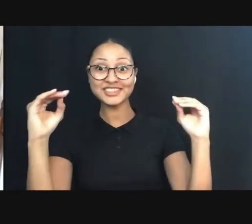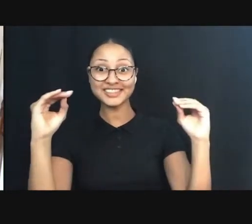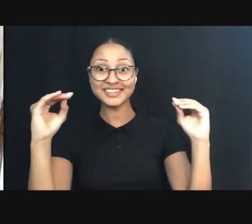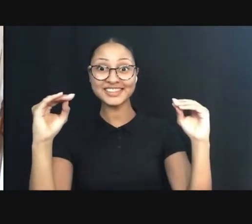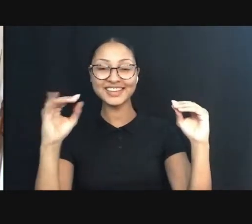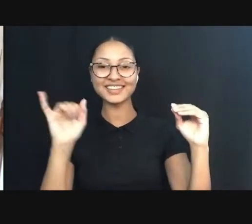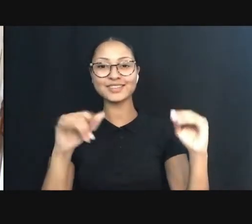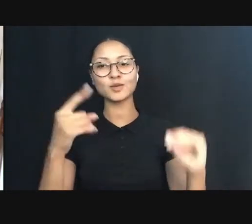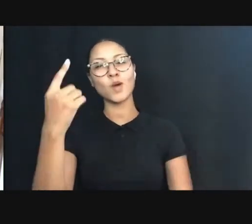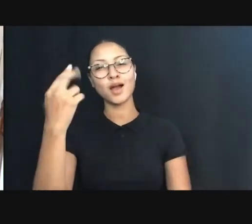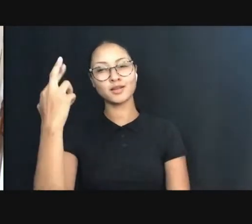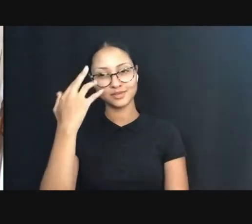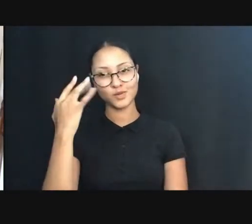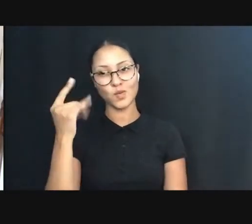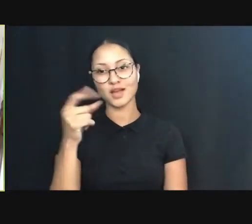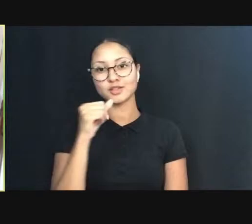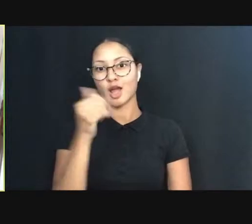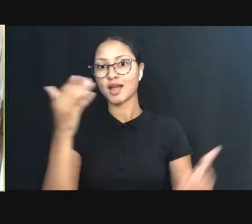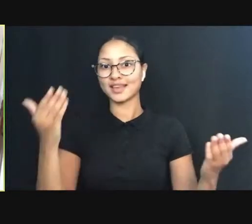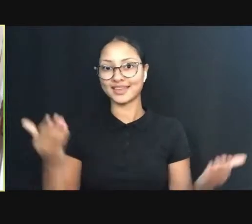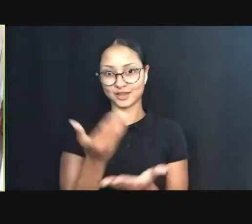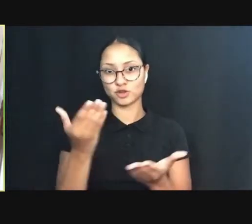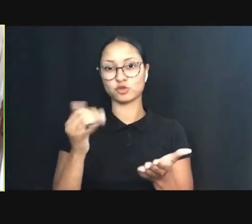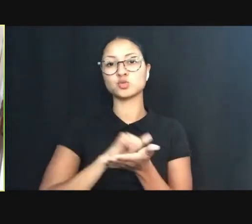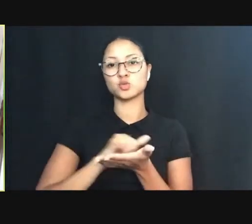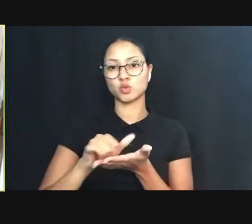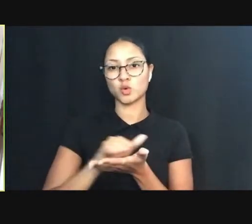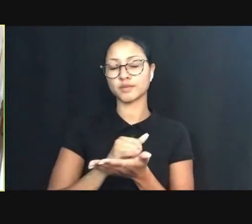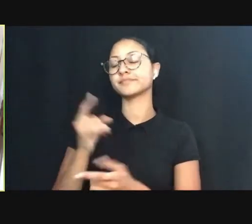us. That's right. Full time.